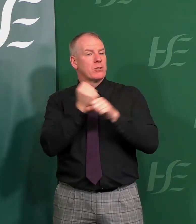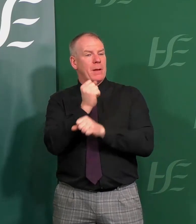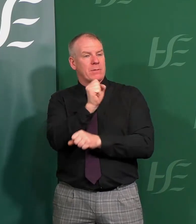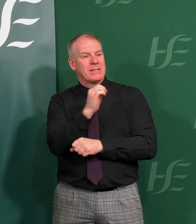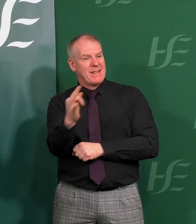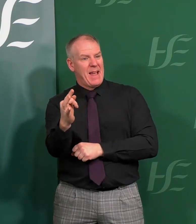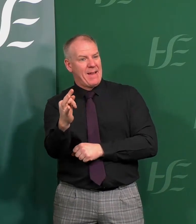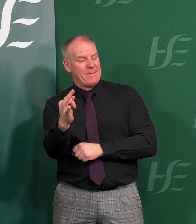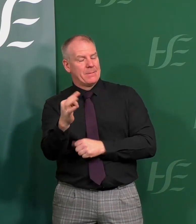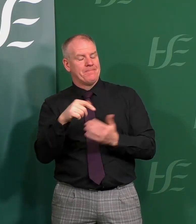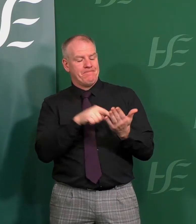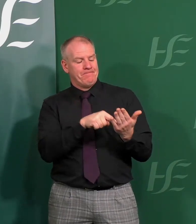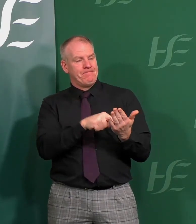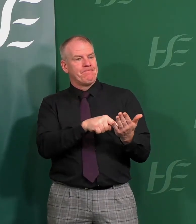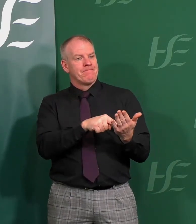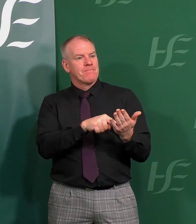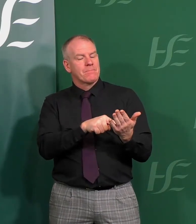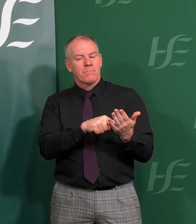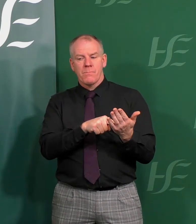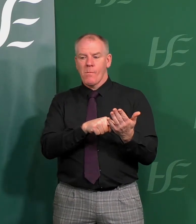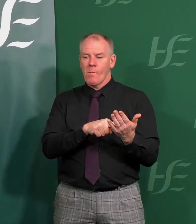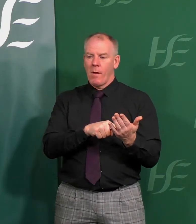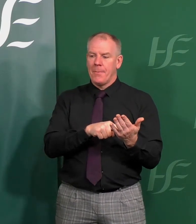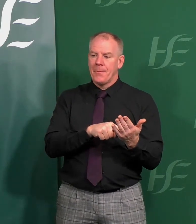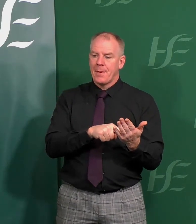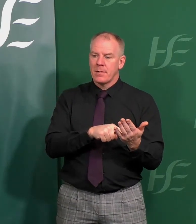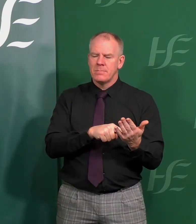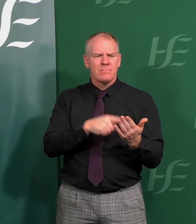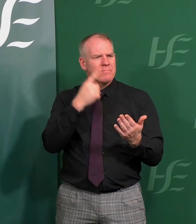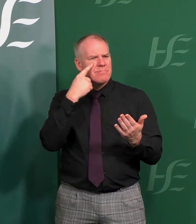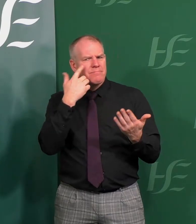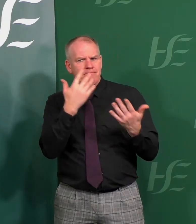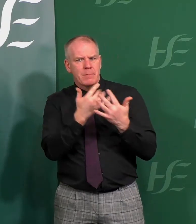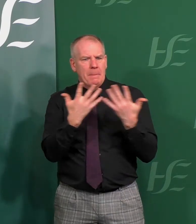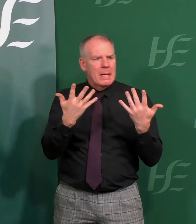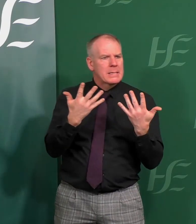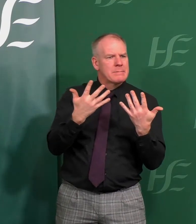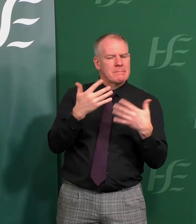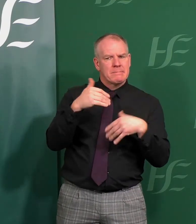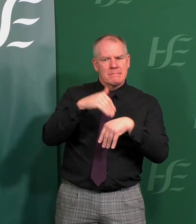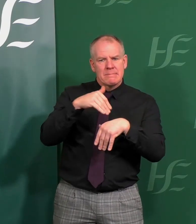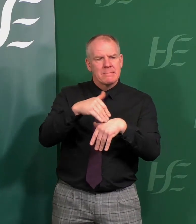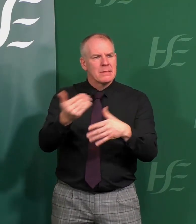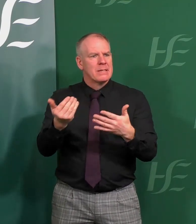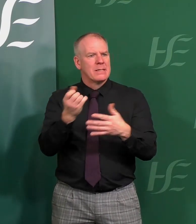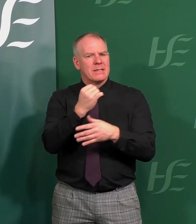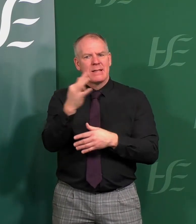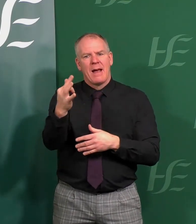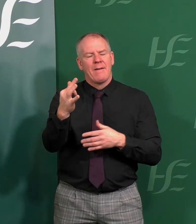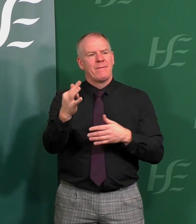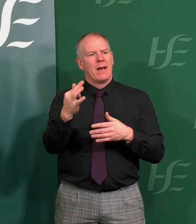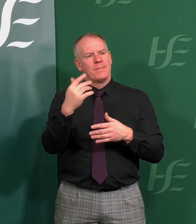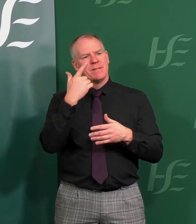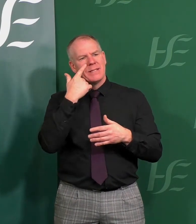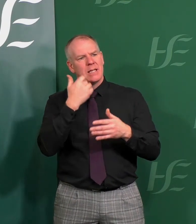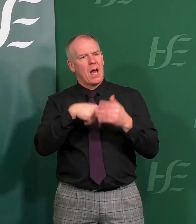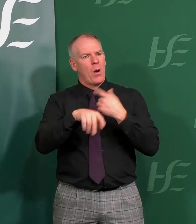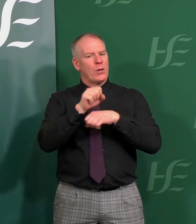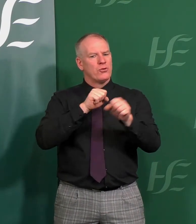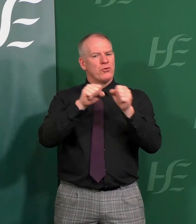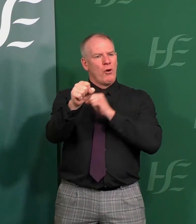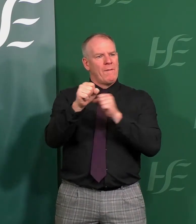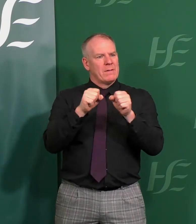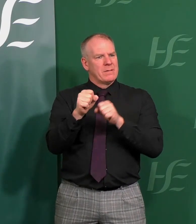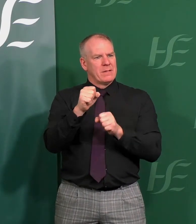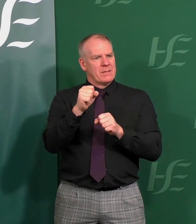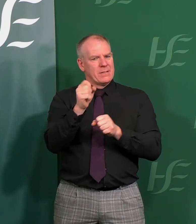been calculating the impacts on staff and manually getting the census from the services in terms of what's